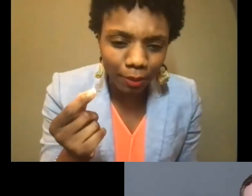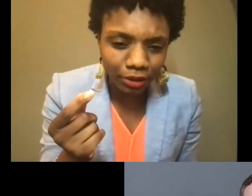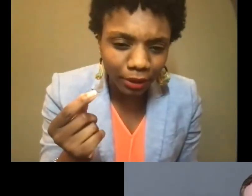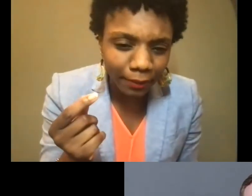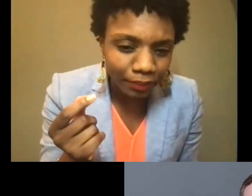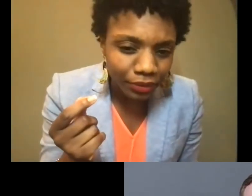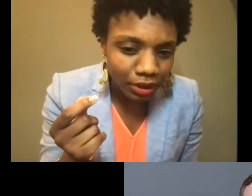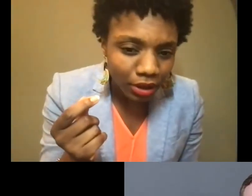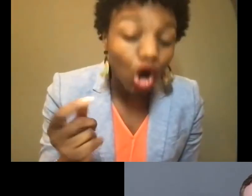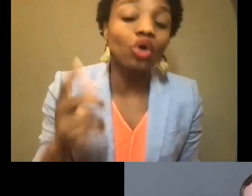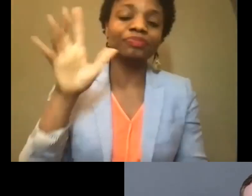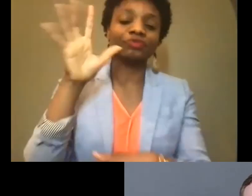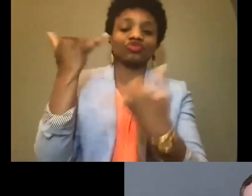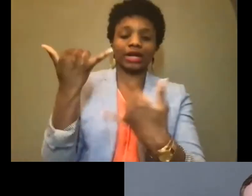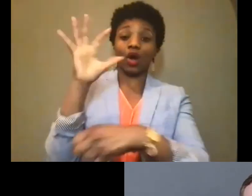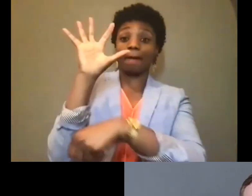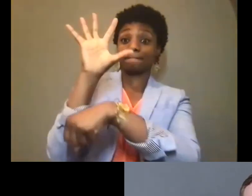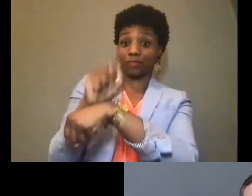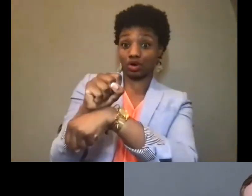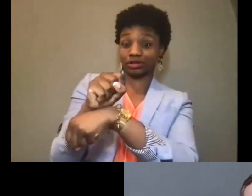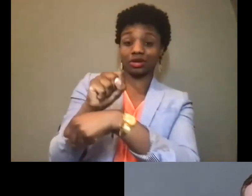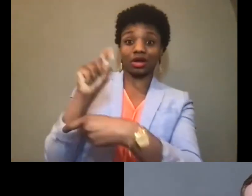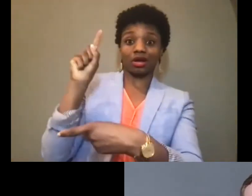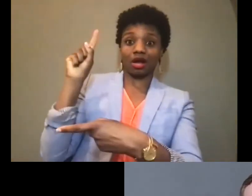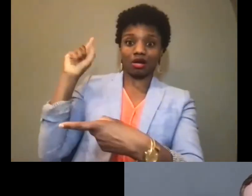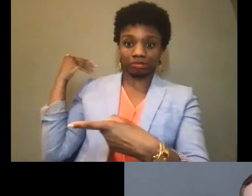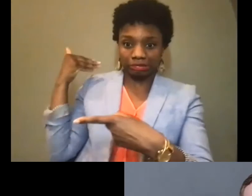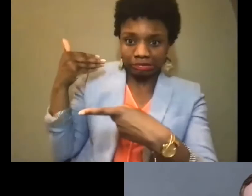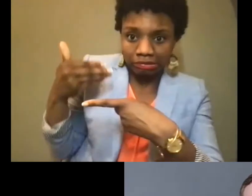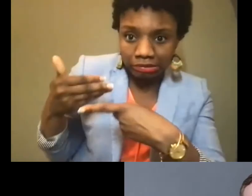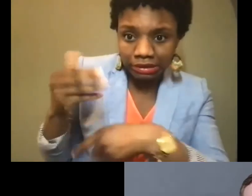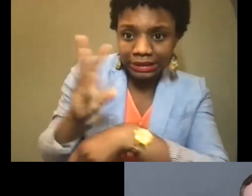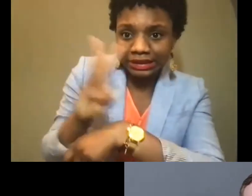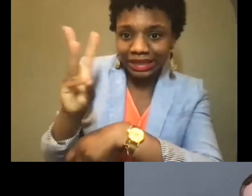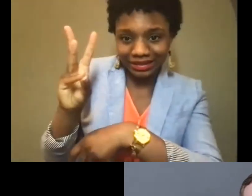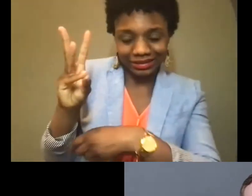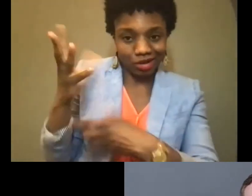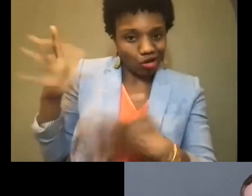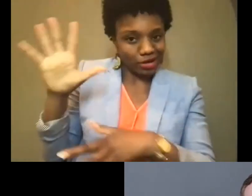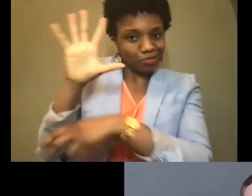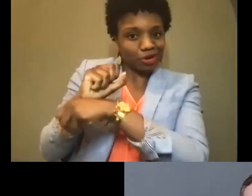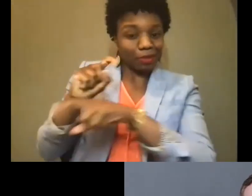little And bit. I'm booked right now up until then, but with drive time, maybe.